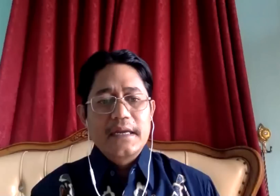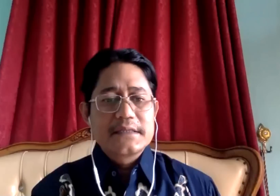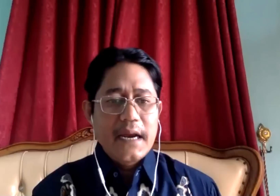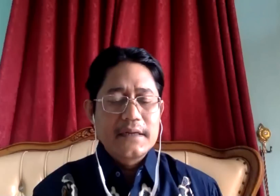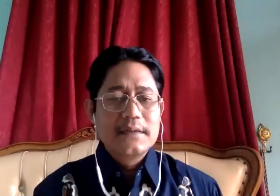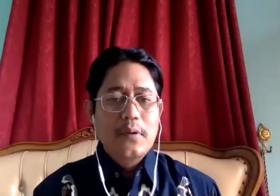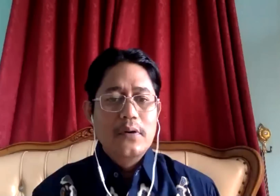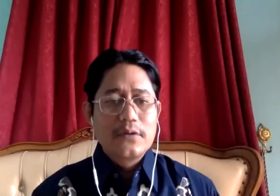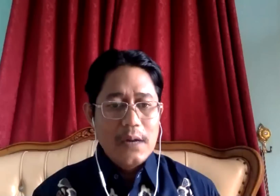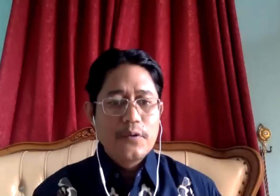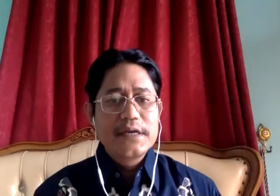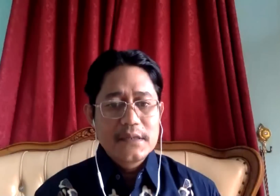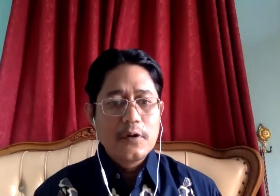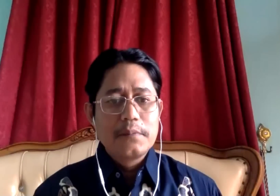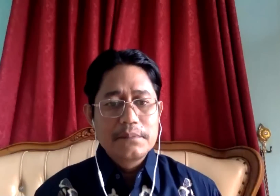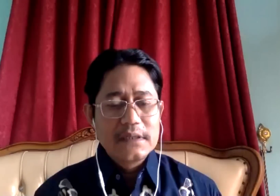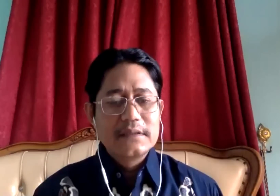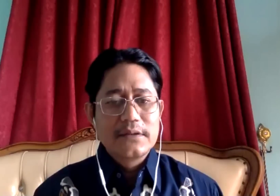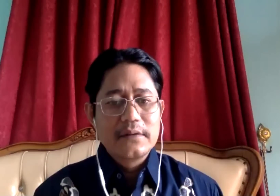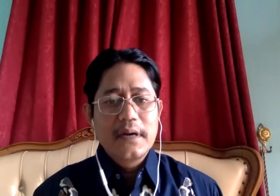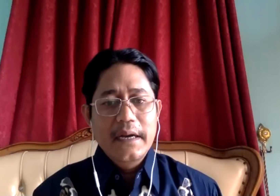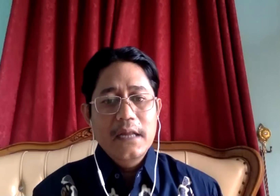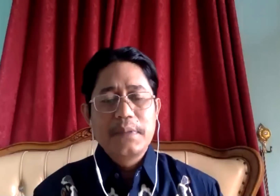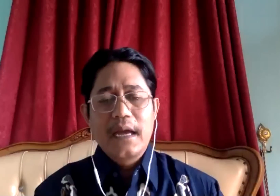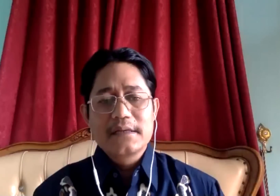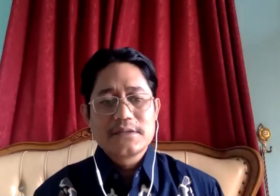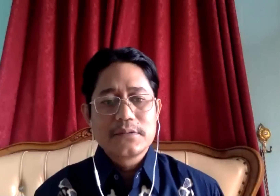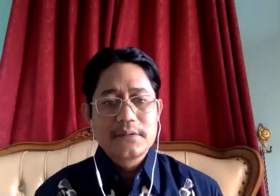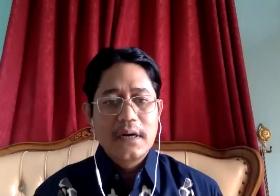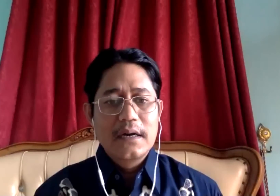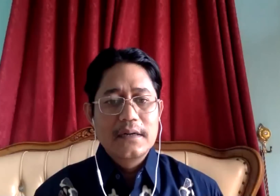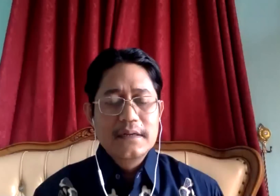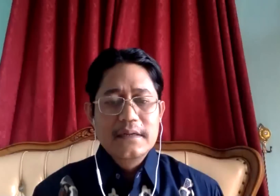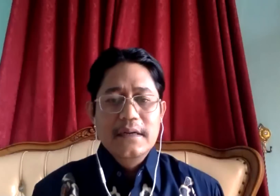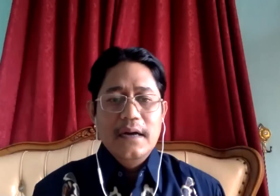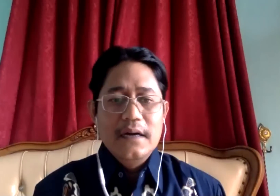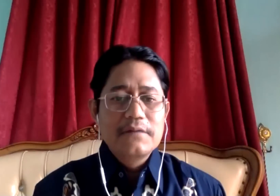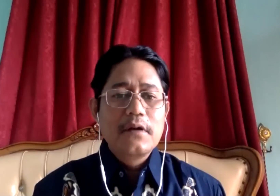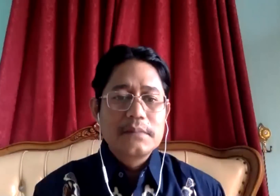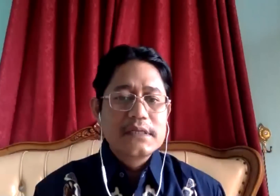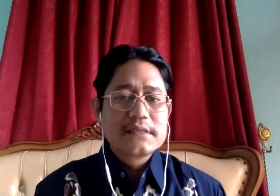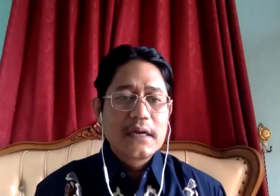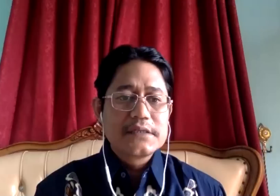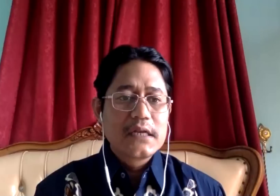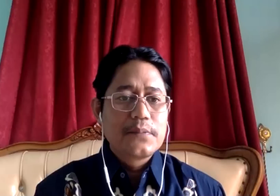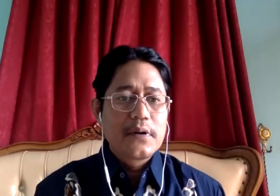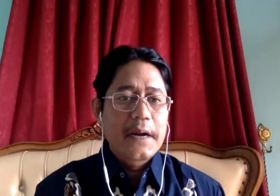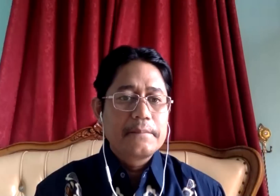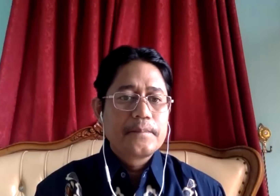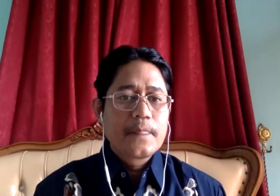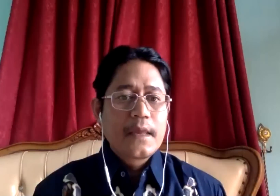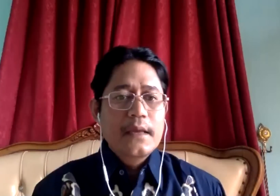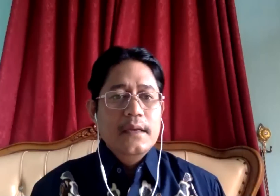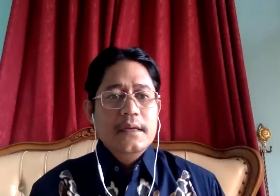know, we can attract more collaboration, more people, you know, helping us to develop this study